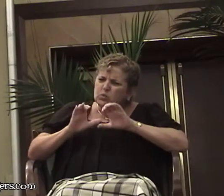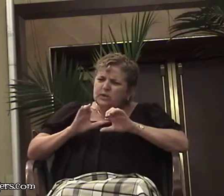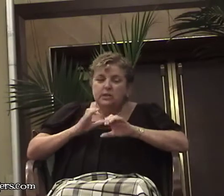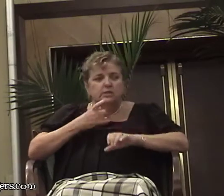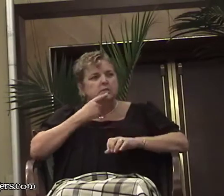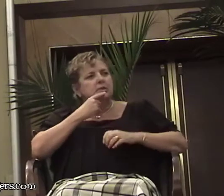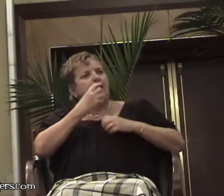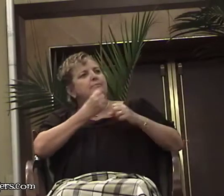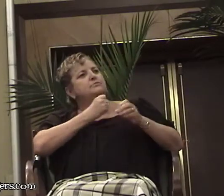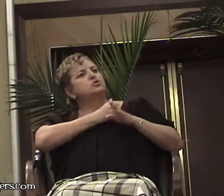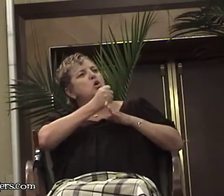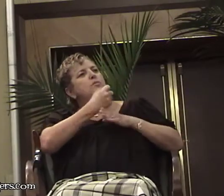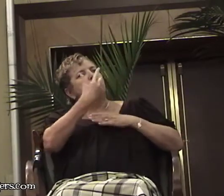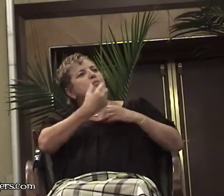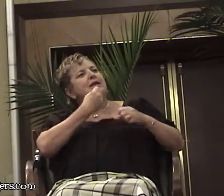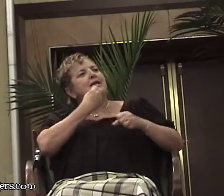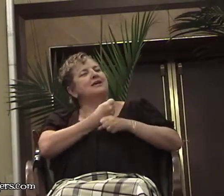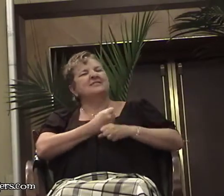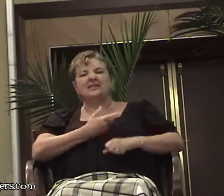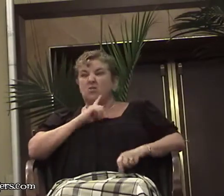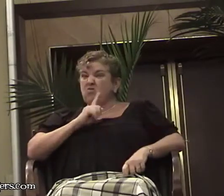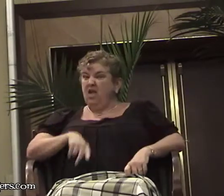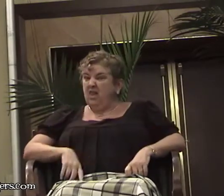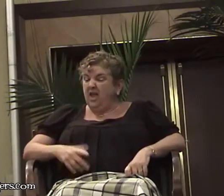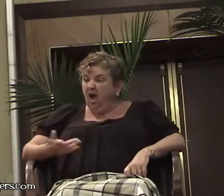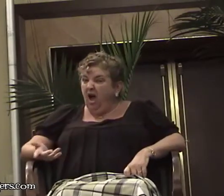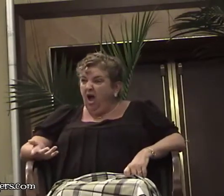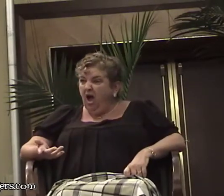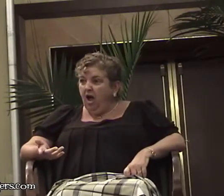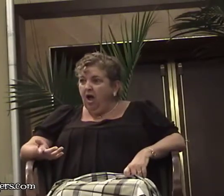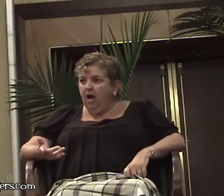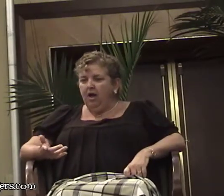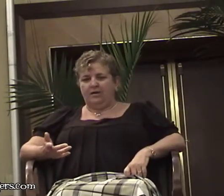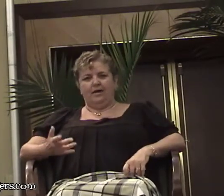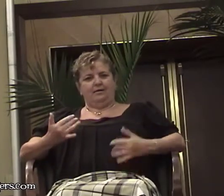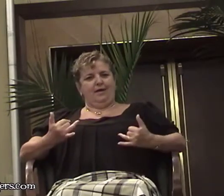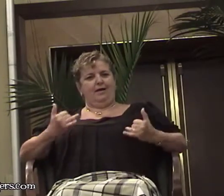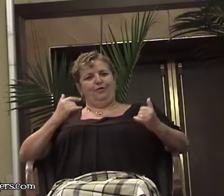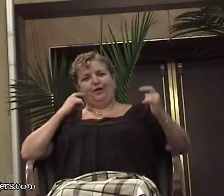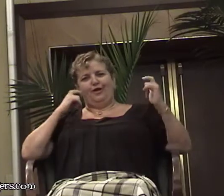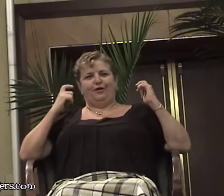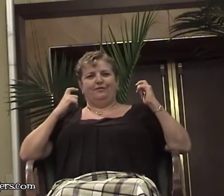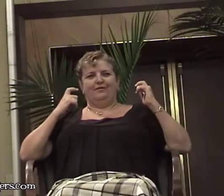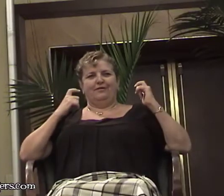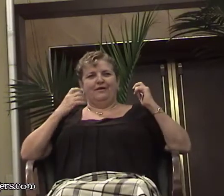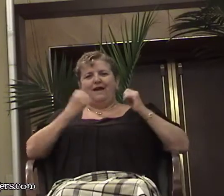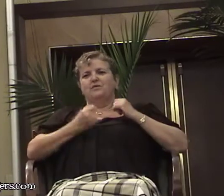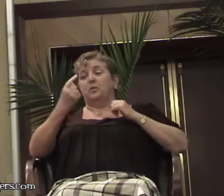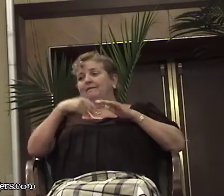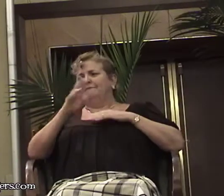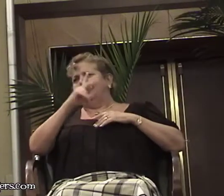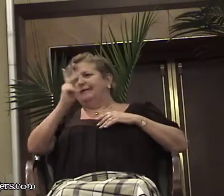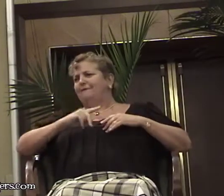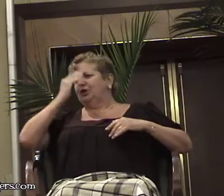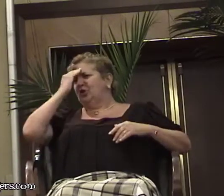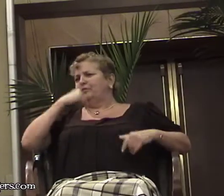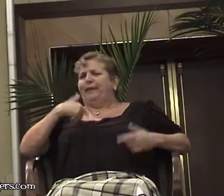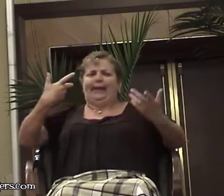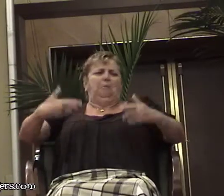years in Alcoholics Anonymous. I said, get out of here. Now the arrogance creeps in, because everybody in Philadelphia knows me. I'm not saying that they